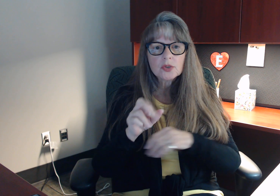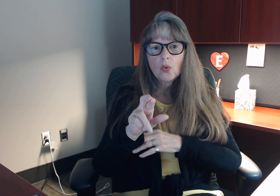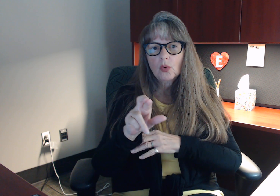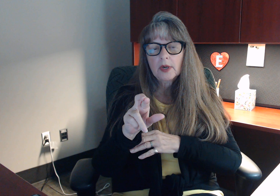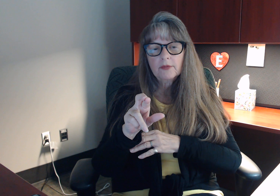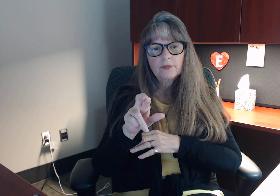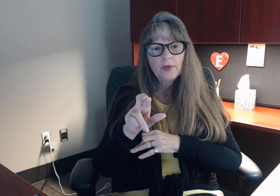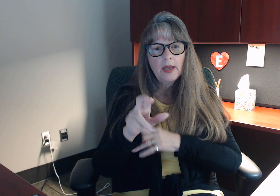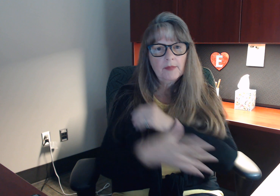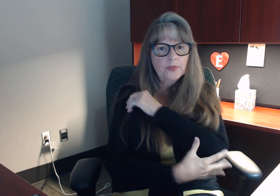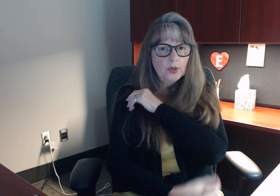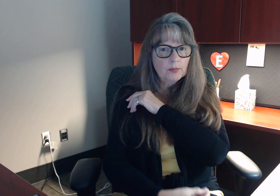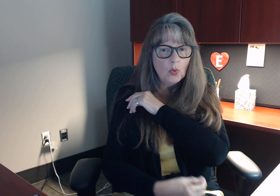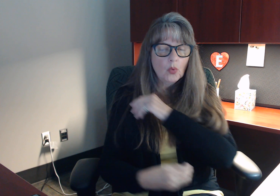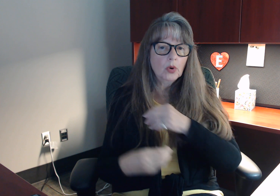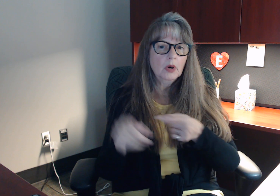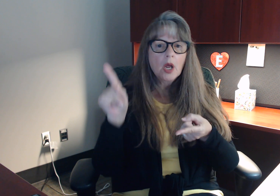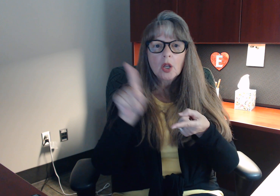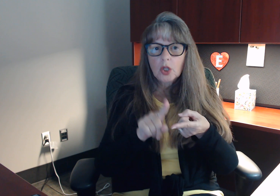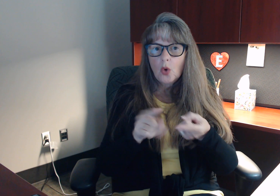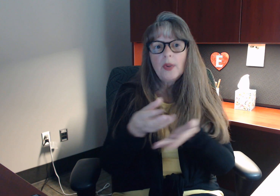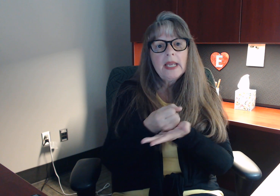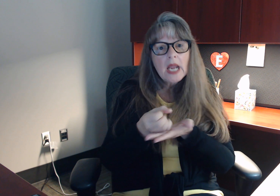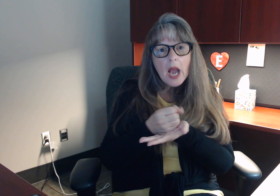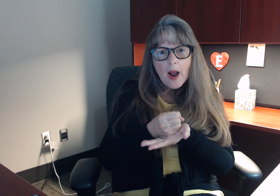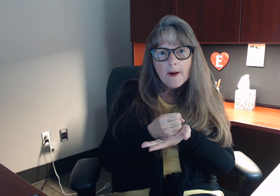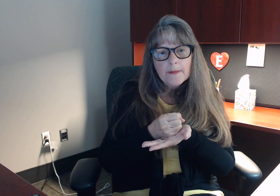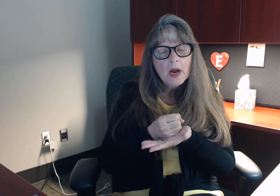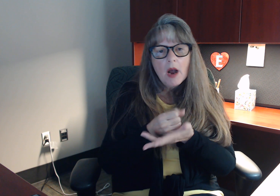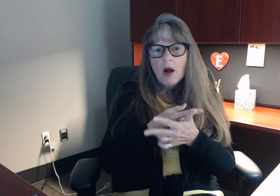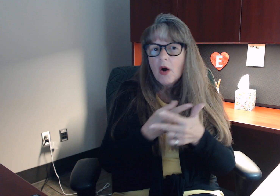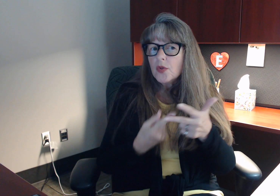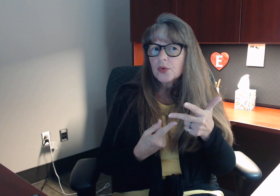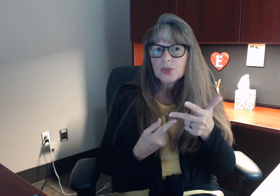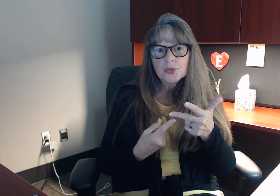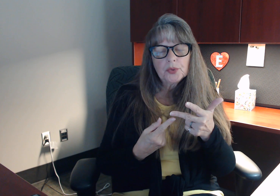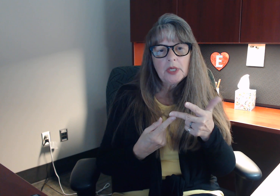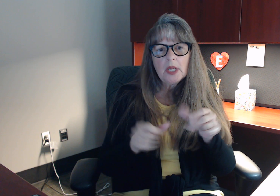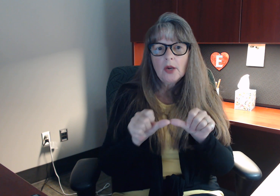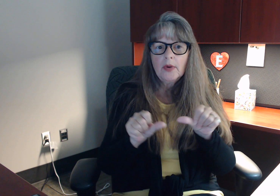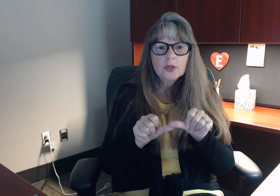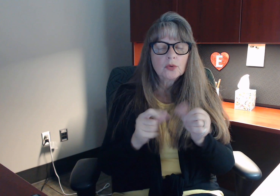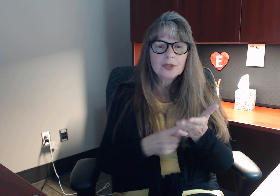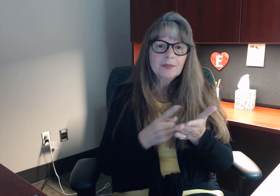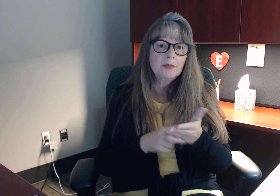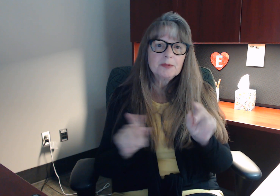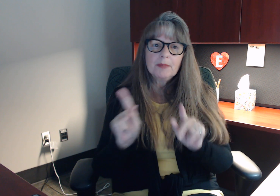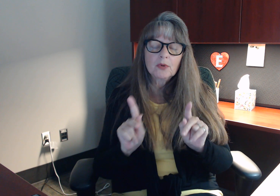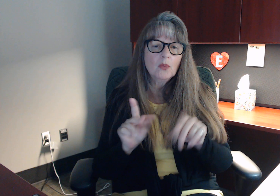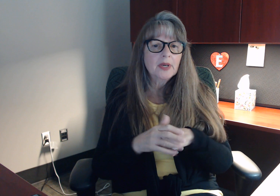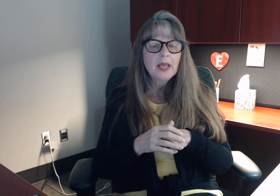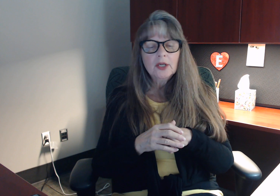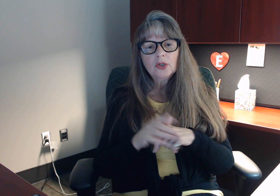or if they're poor, low income, all those three areas, or sometimes people are going, you